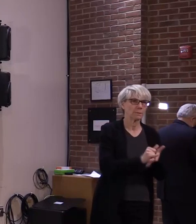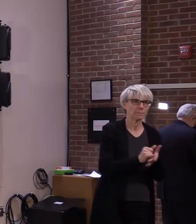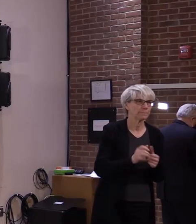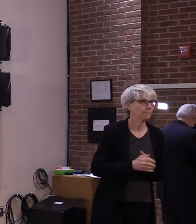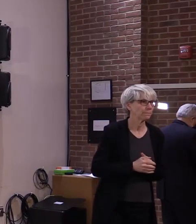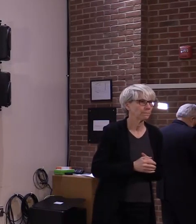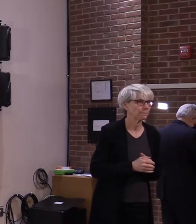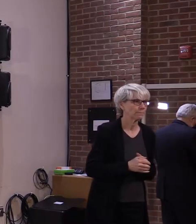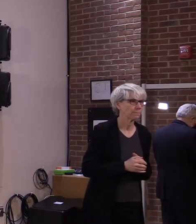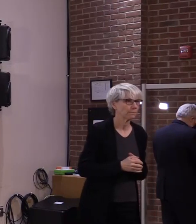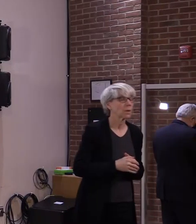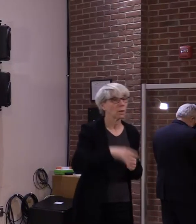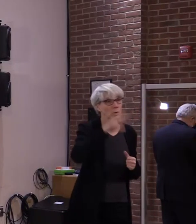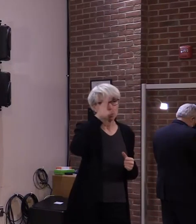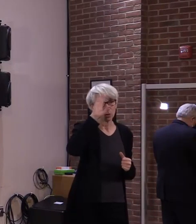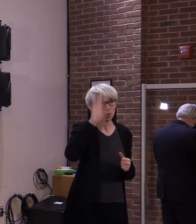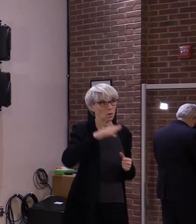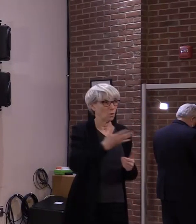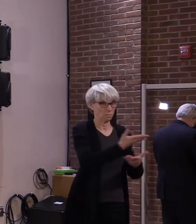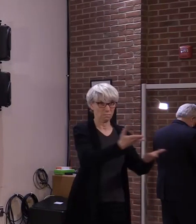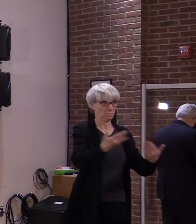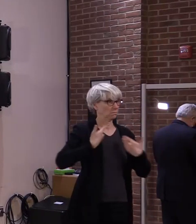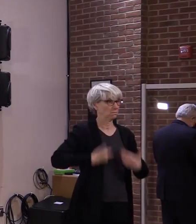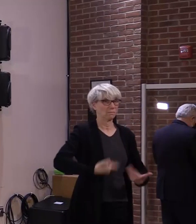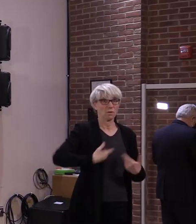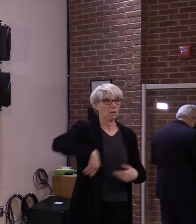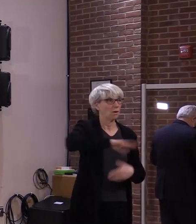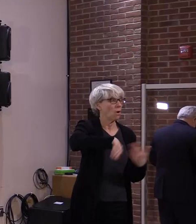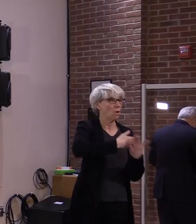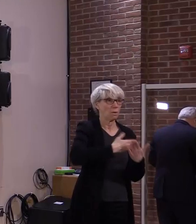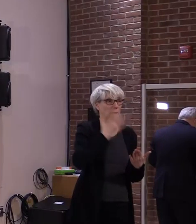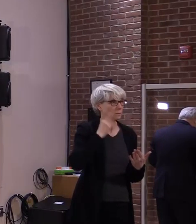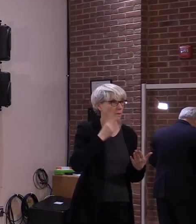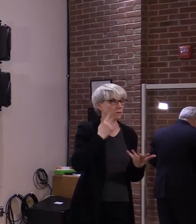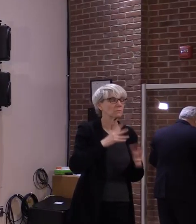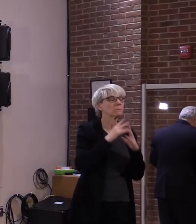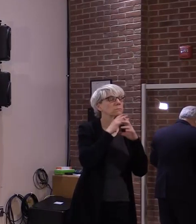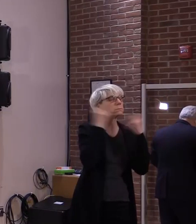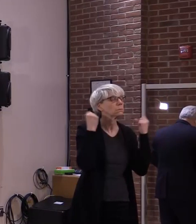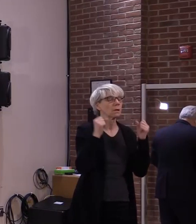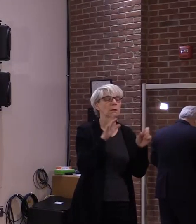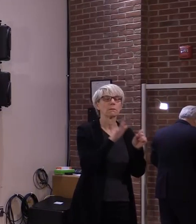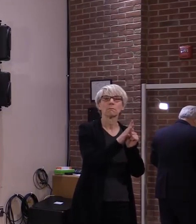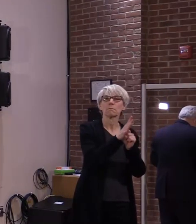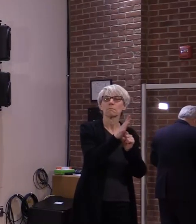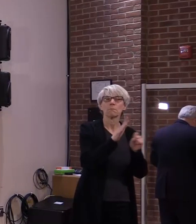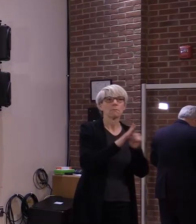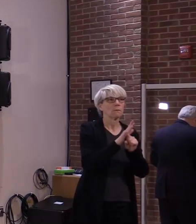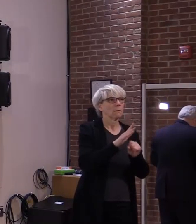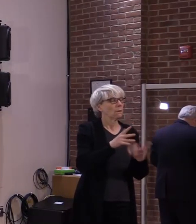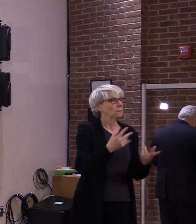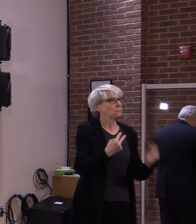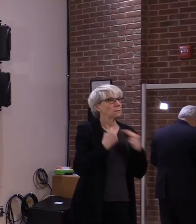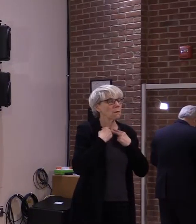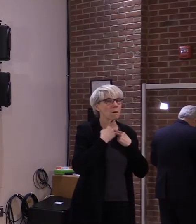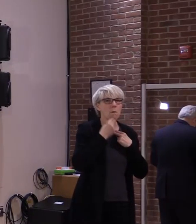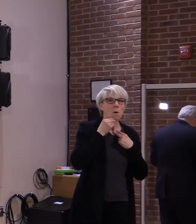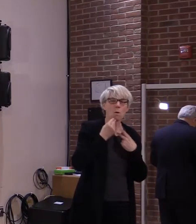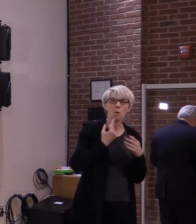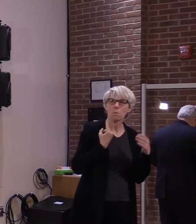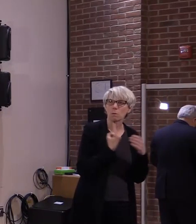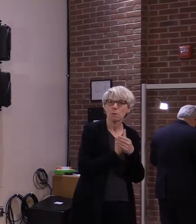it, people are sick of life in a pandemic, plain and simple. That's been true for a while, of course,